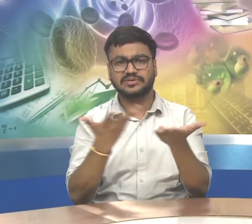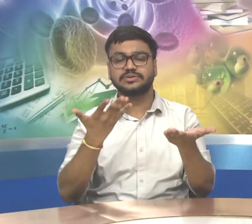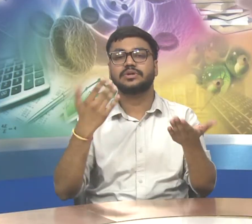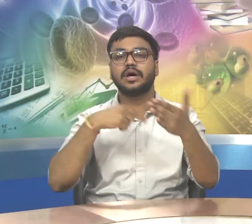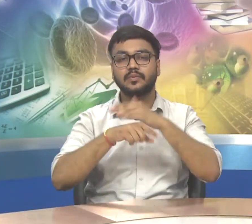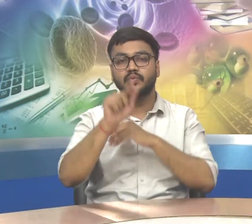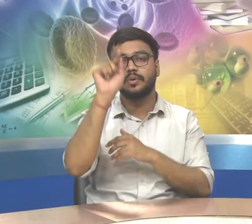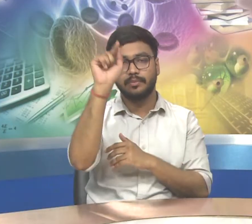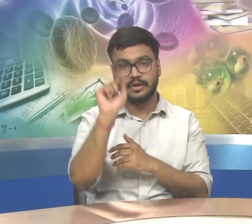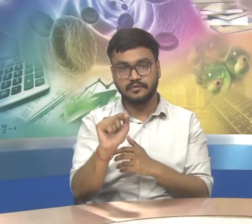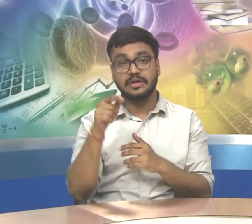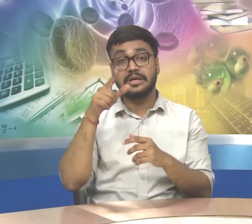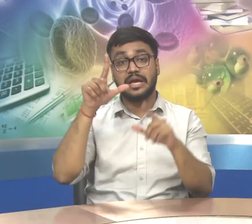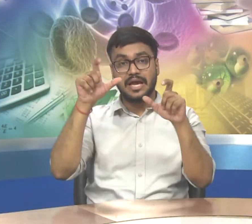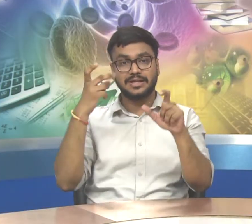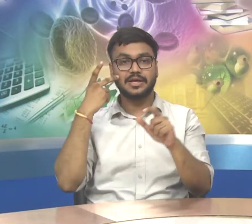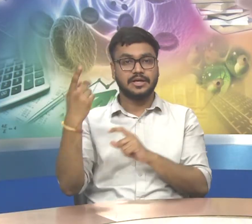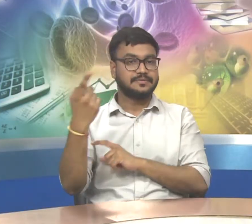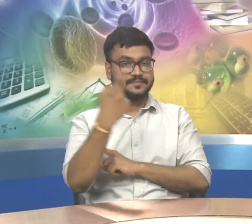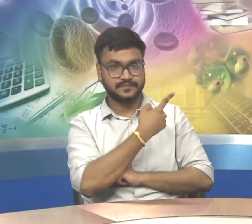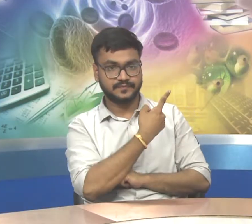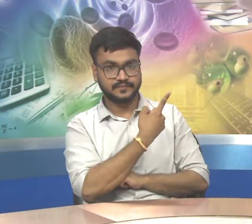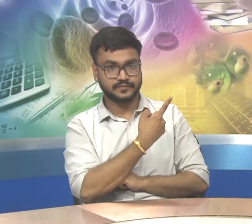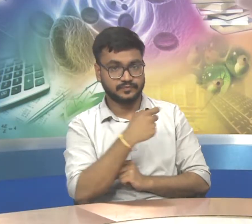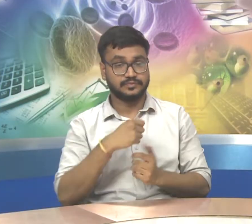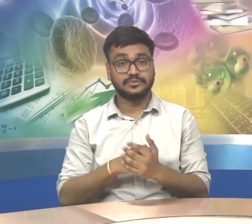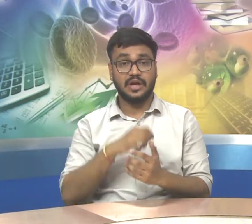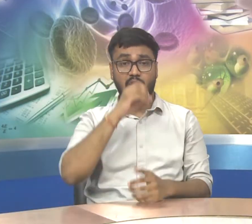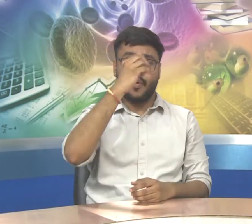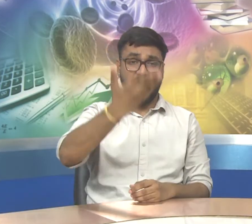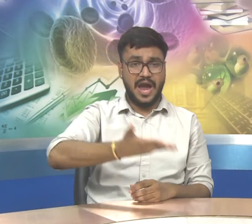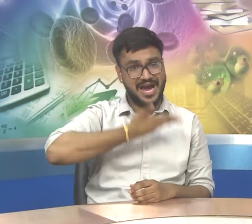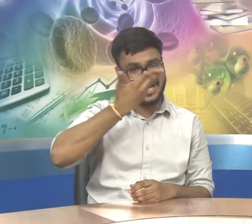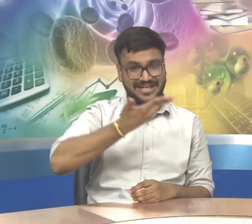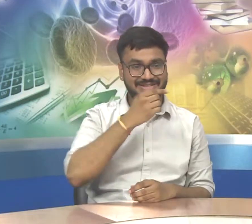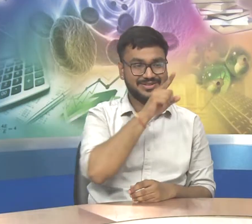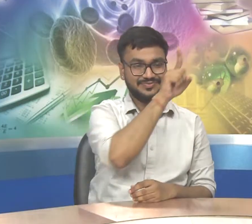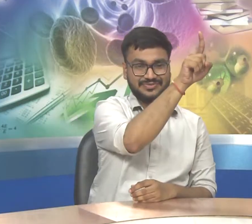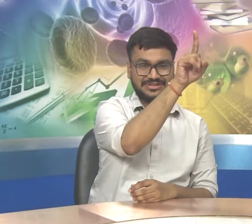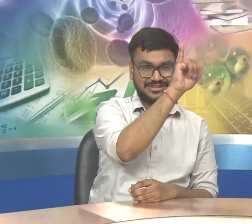These are the written form of that oxygen atom,